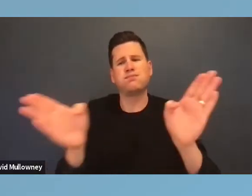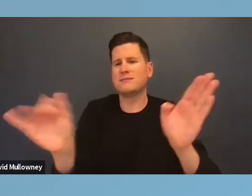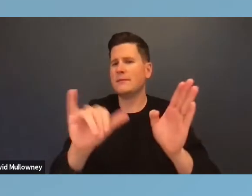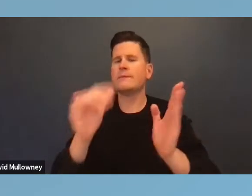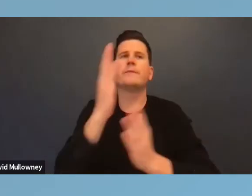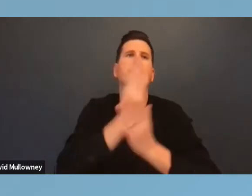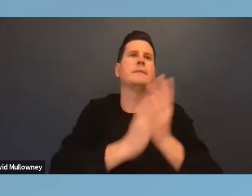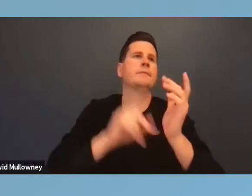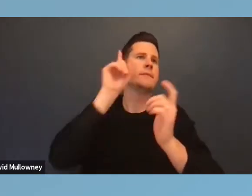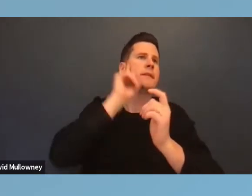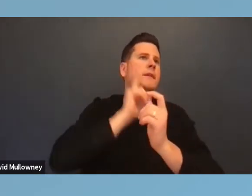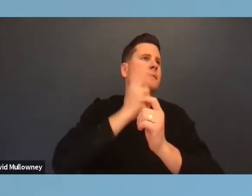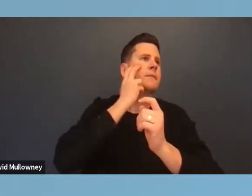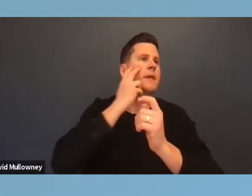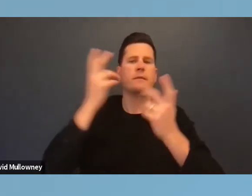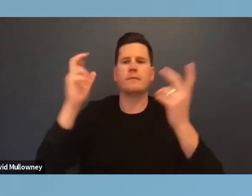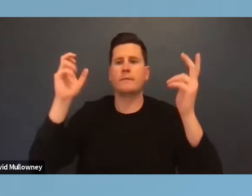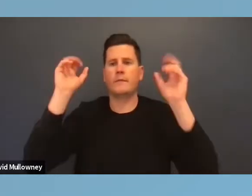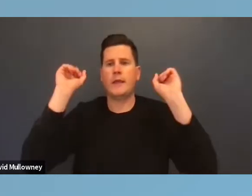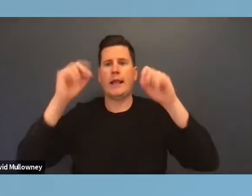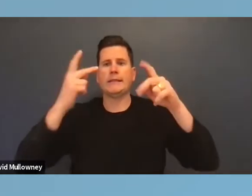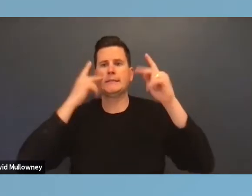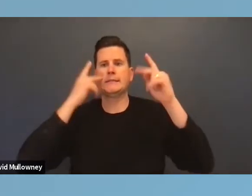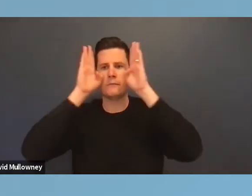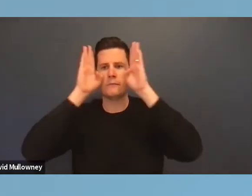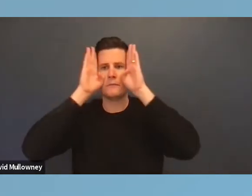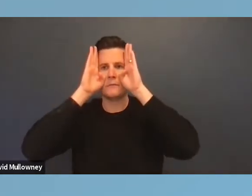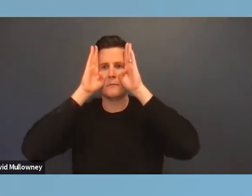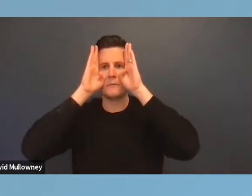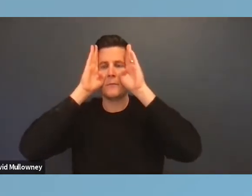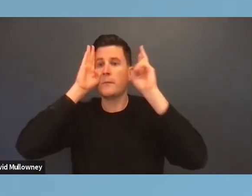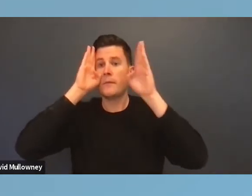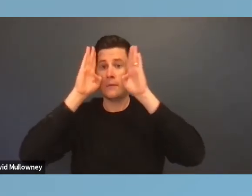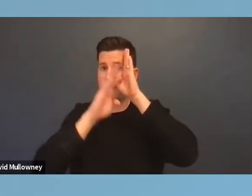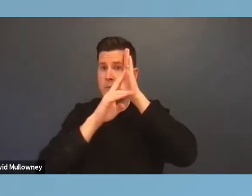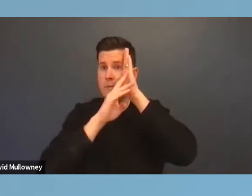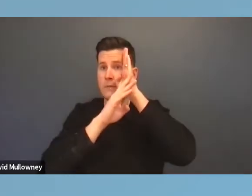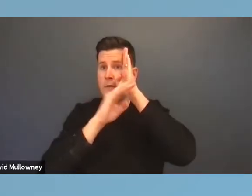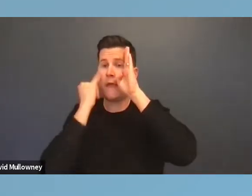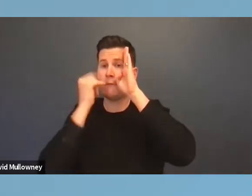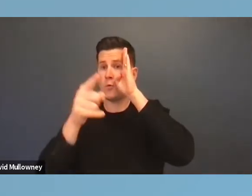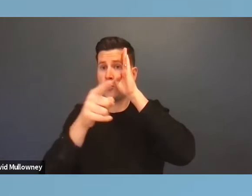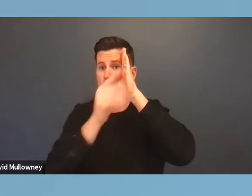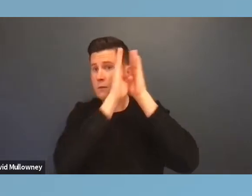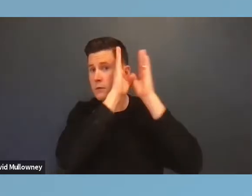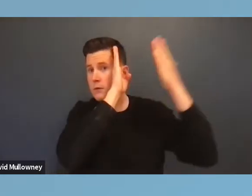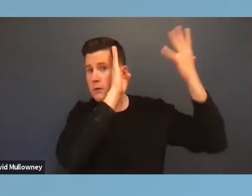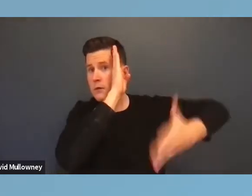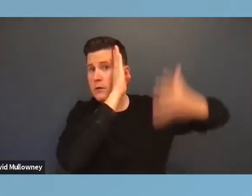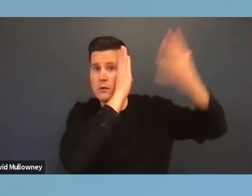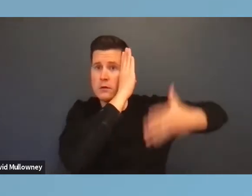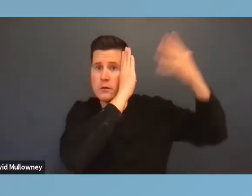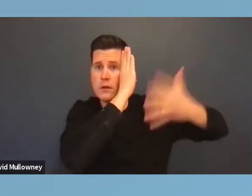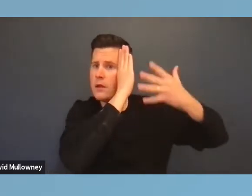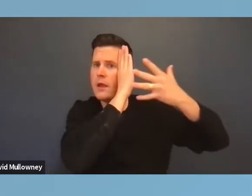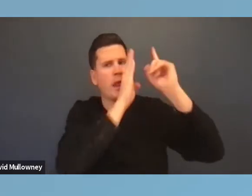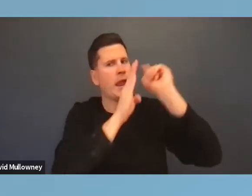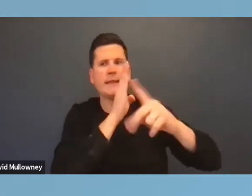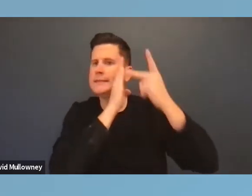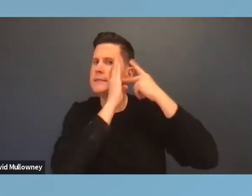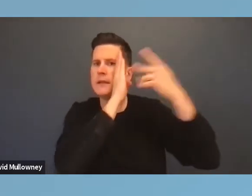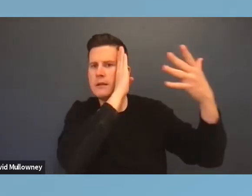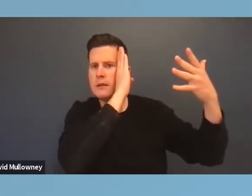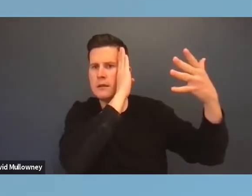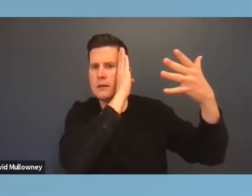Deaf blind is also very diverse. Sometimes people can see straight ahead of them, but there is no